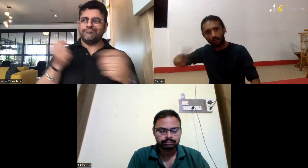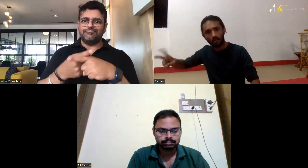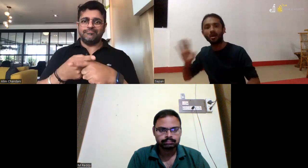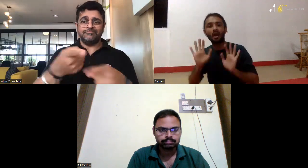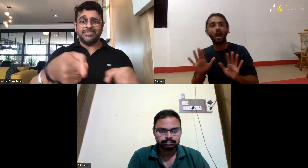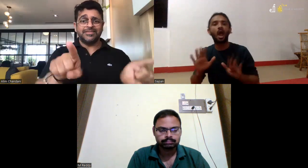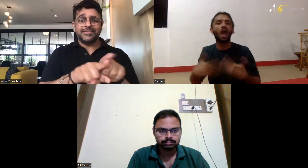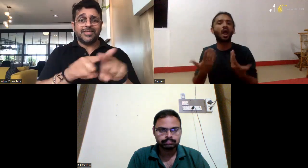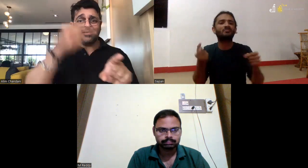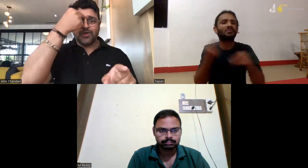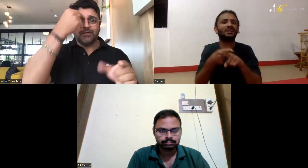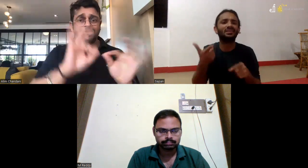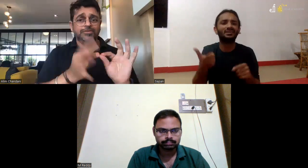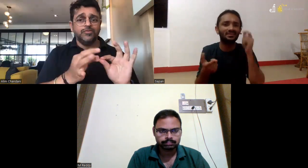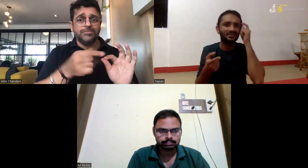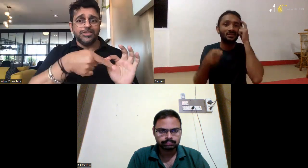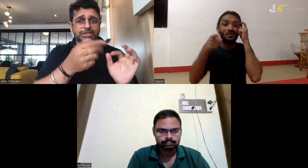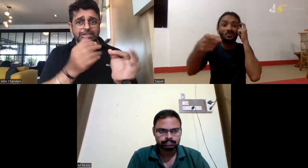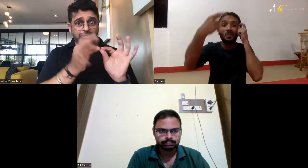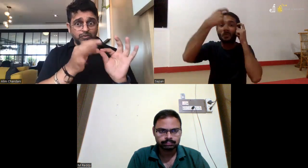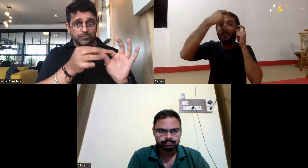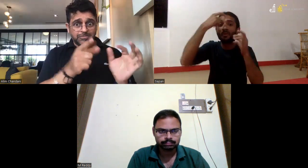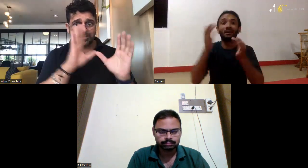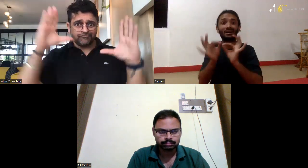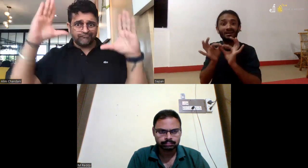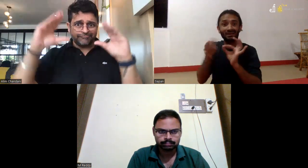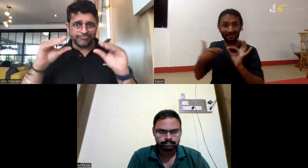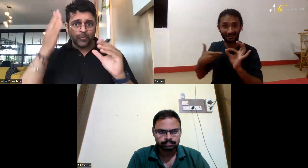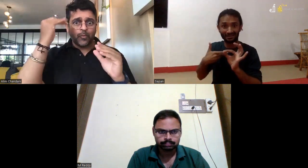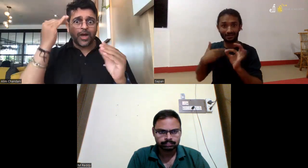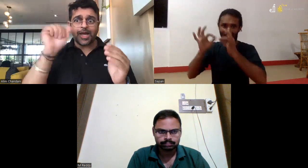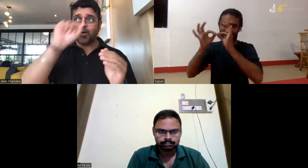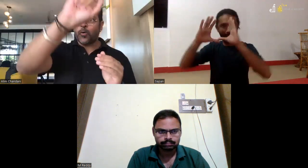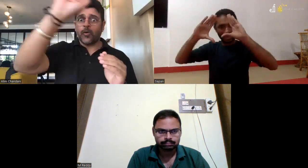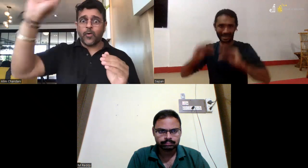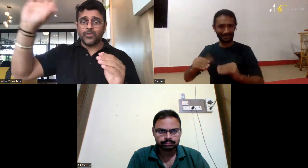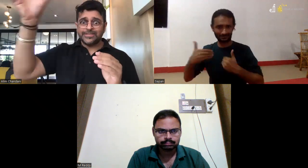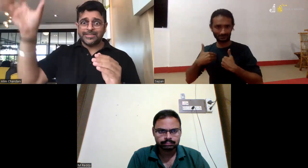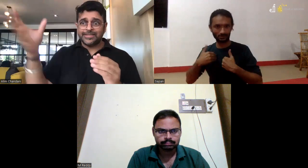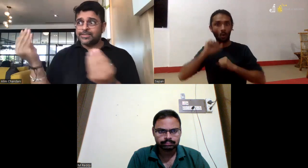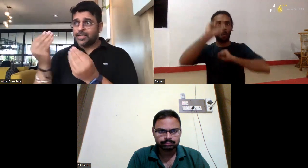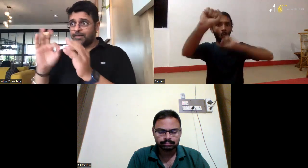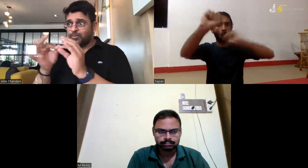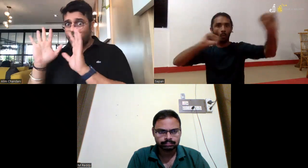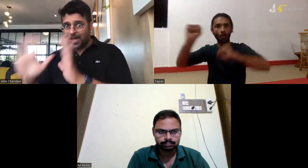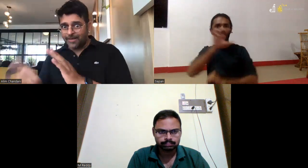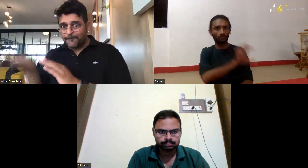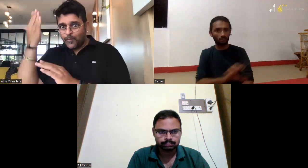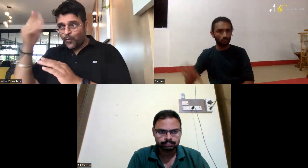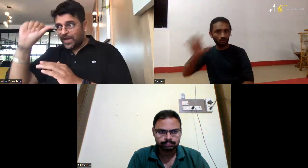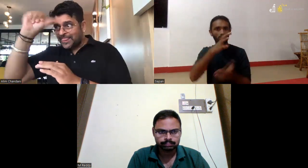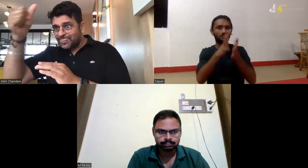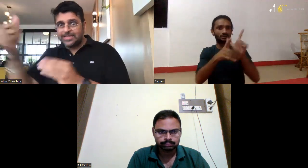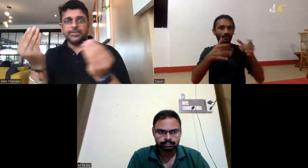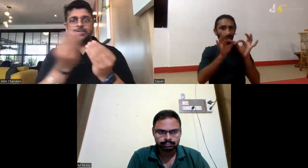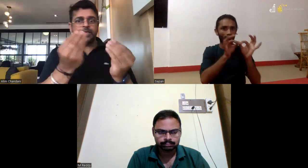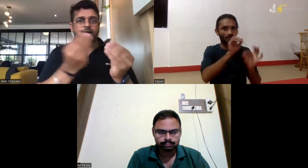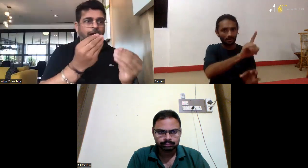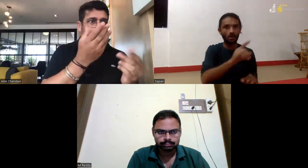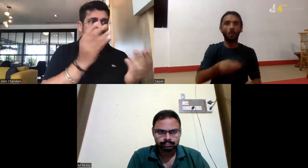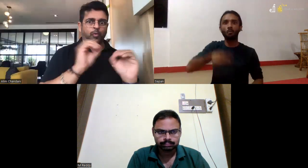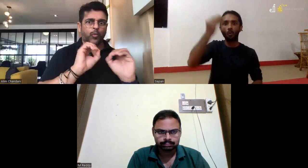countries, there are in countries where the sign language has been recognized. So that's a language,